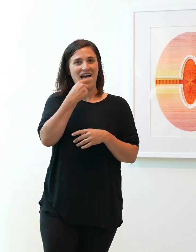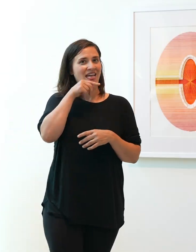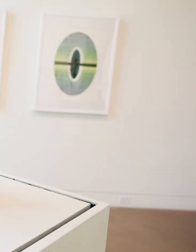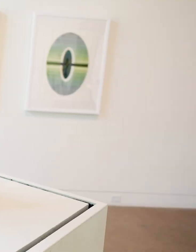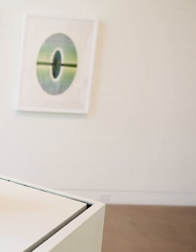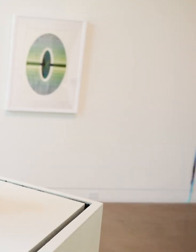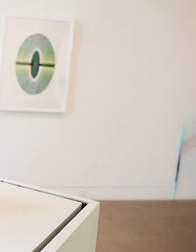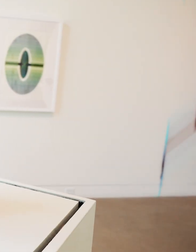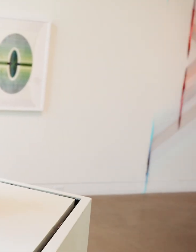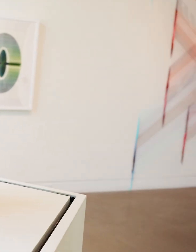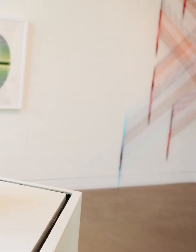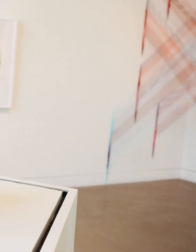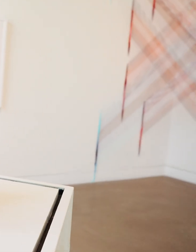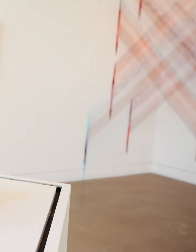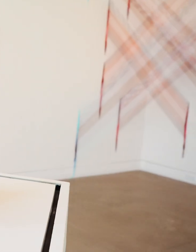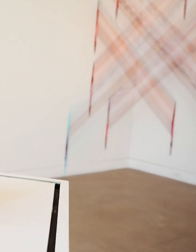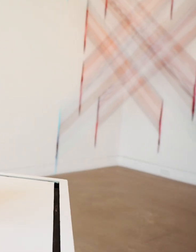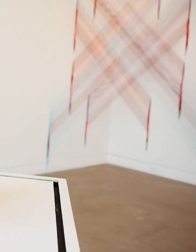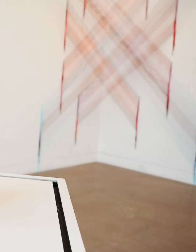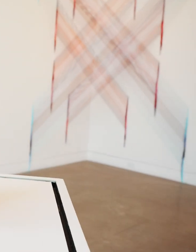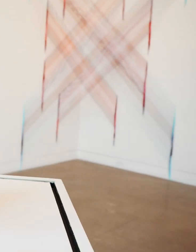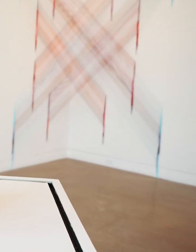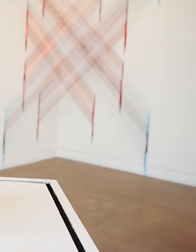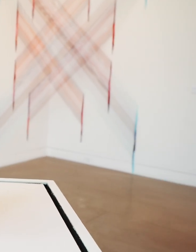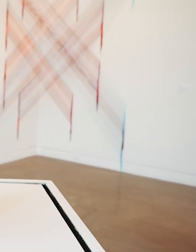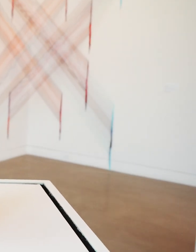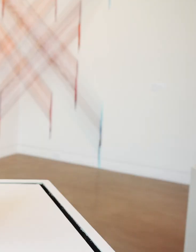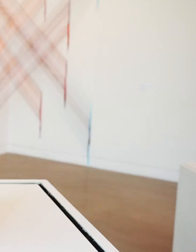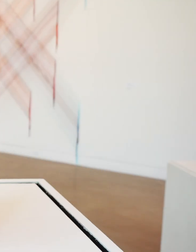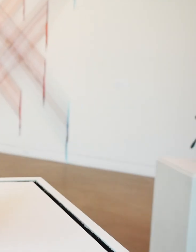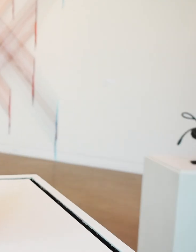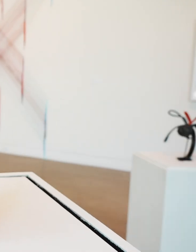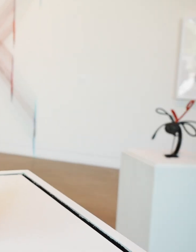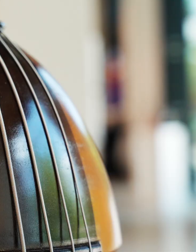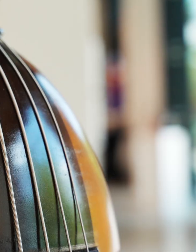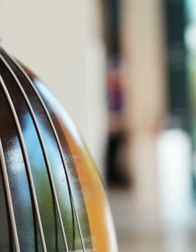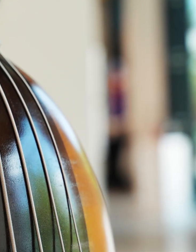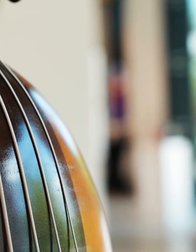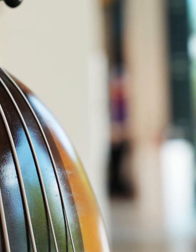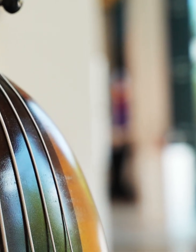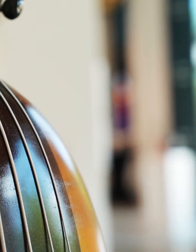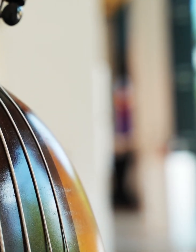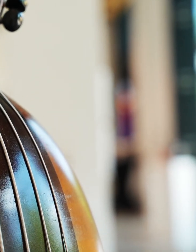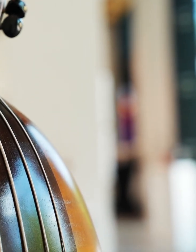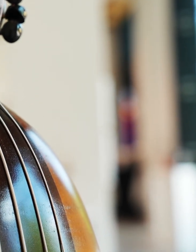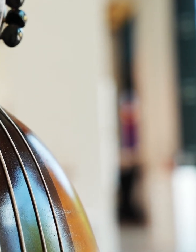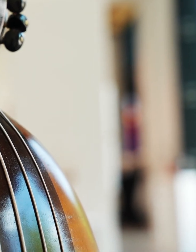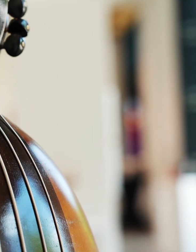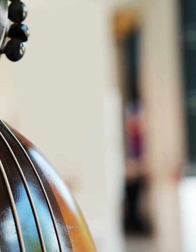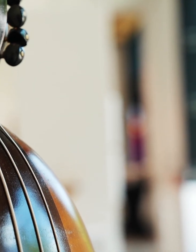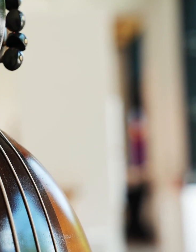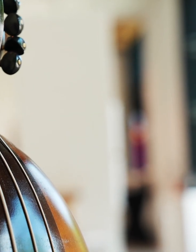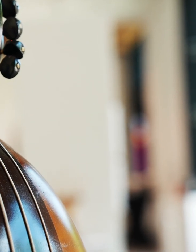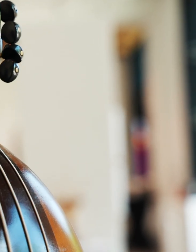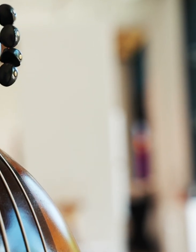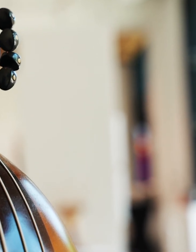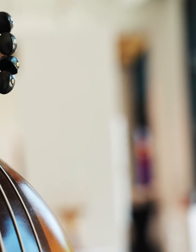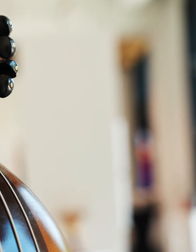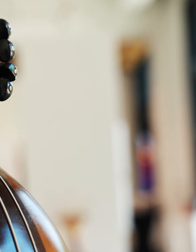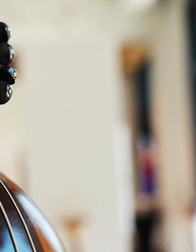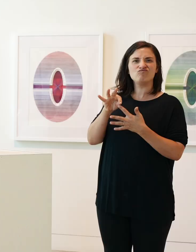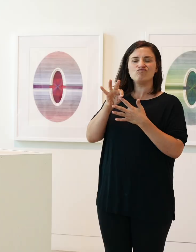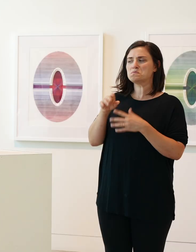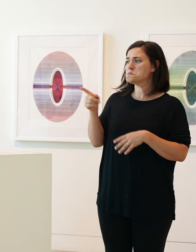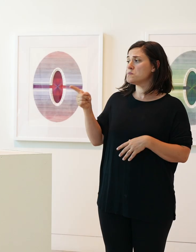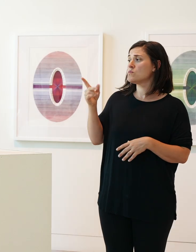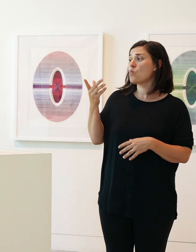I get tired of doing the same things, or, you know, what happened is I had this large piece